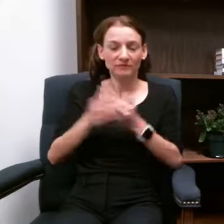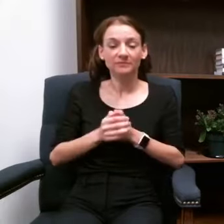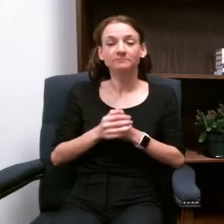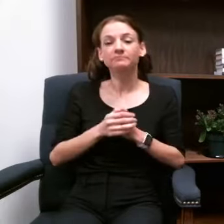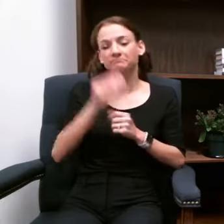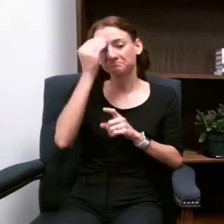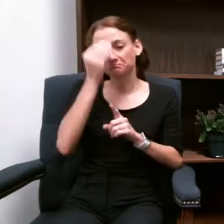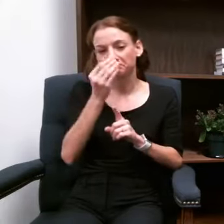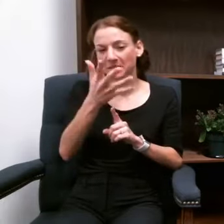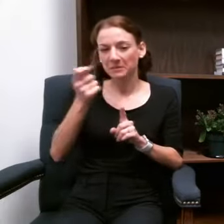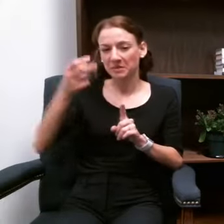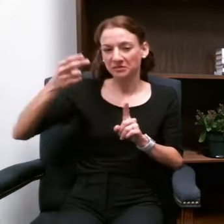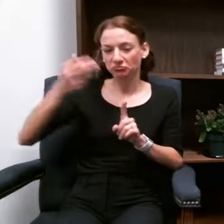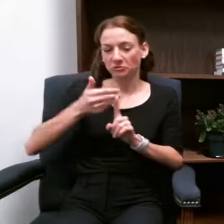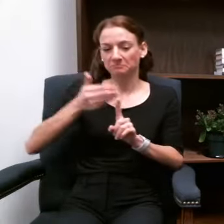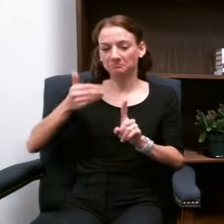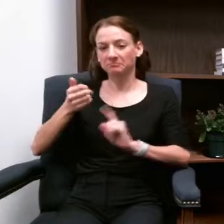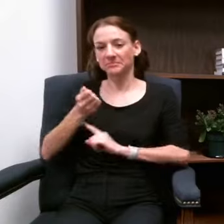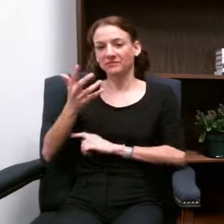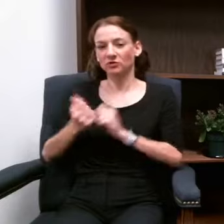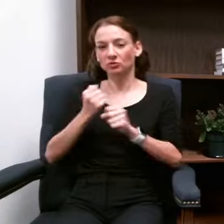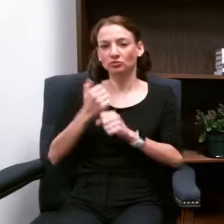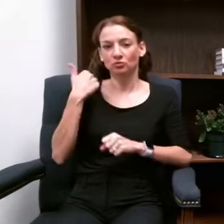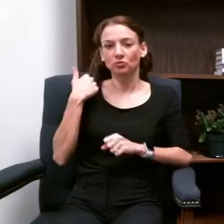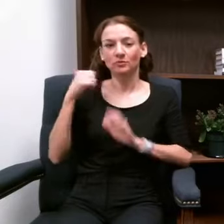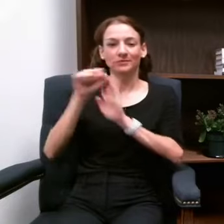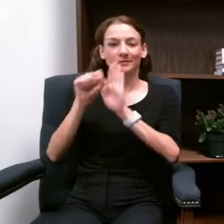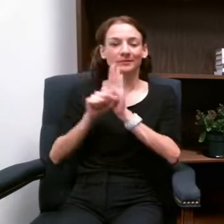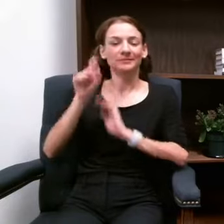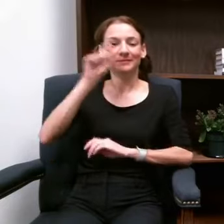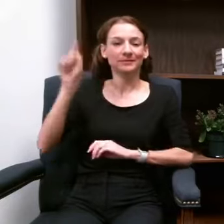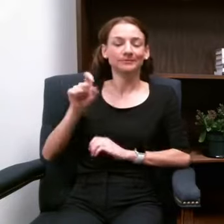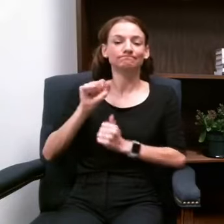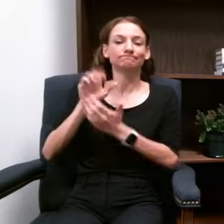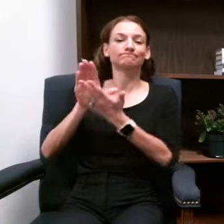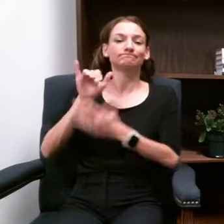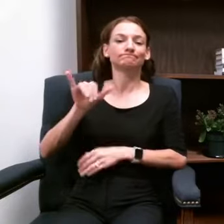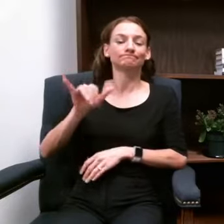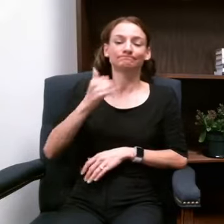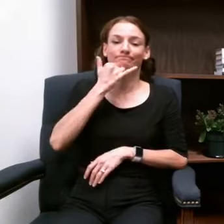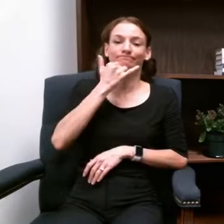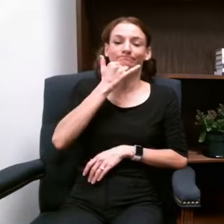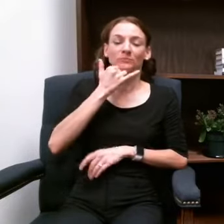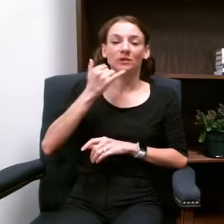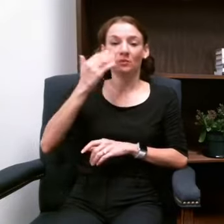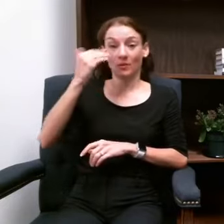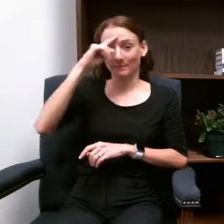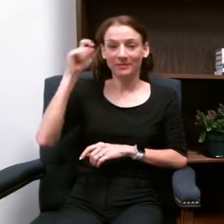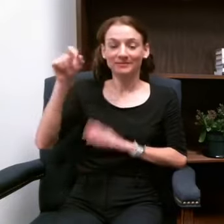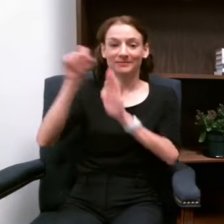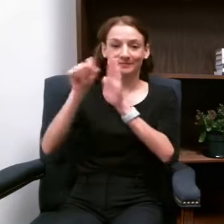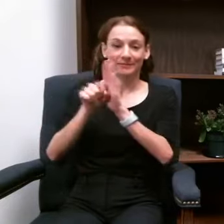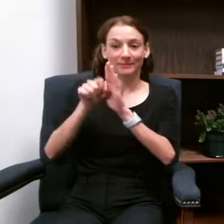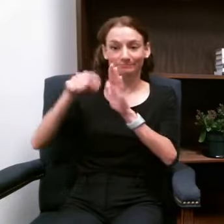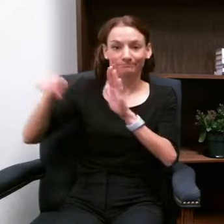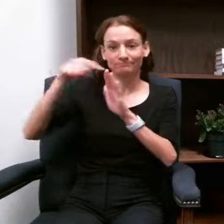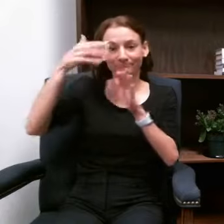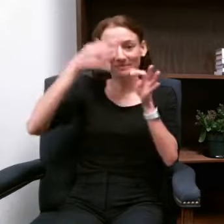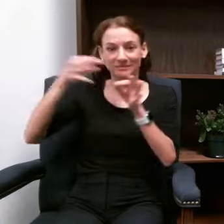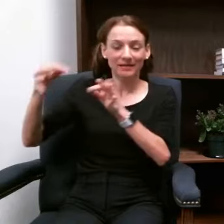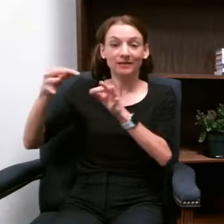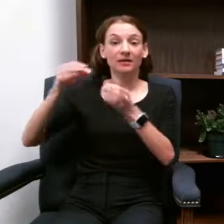several years ago, the state of Texas ran into trouble because of guidance from the state that limited the number